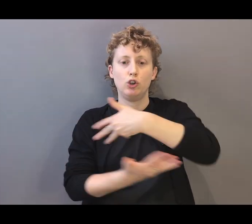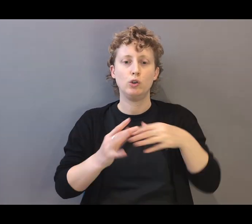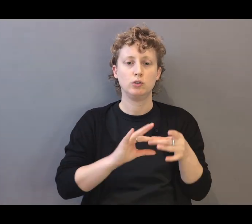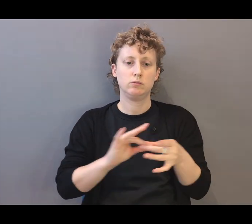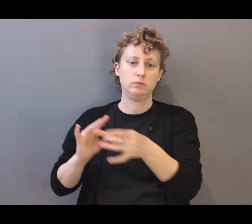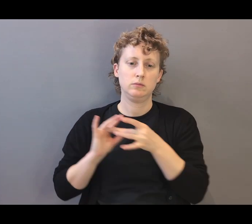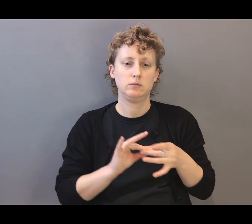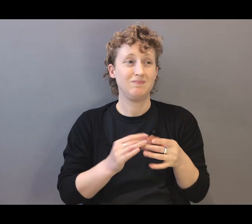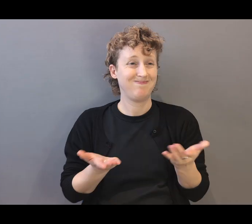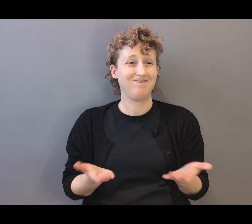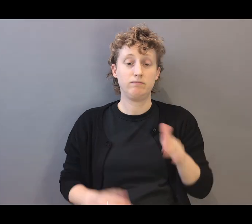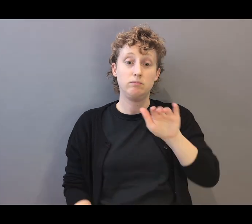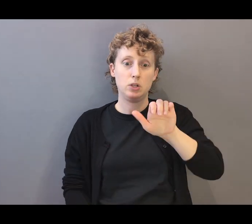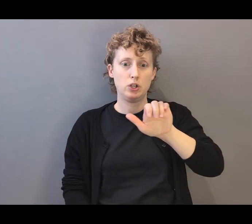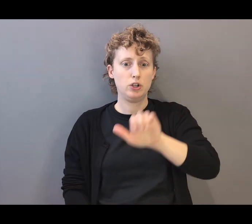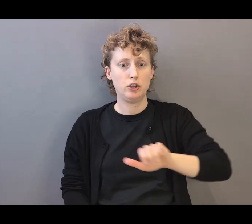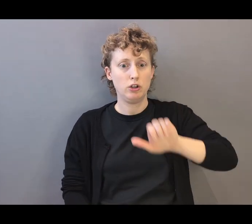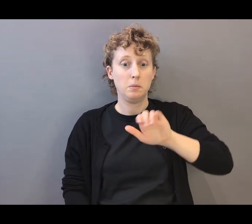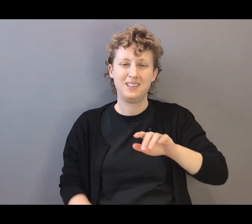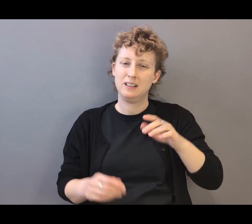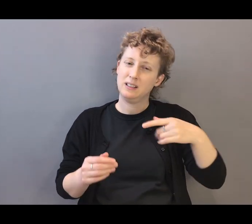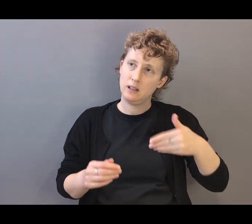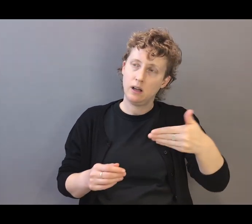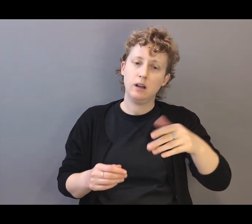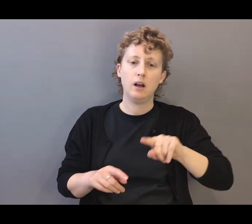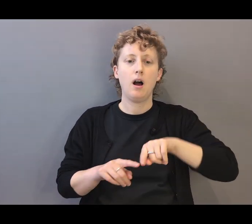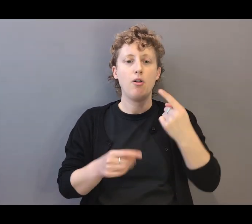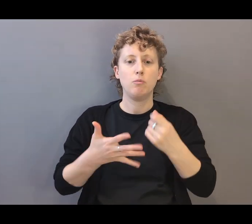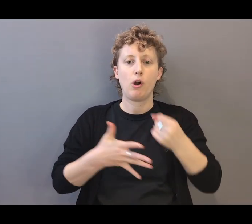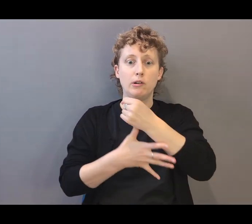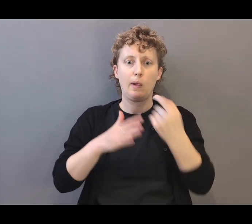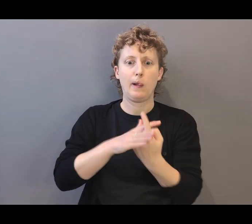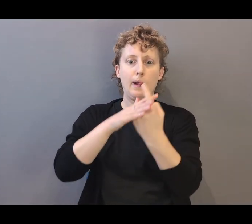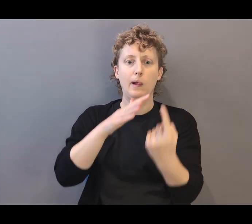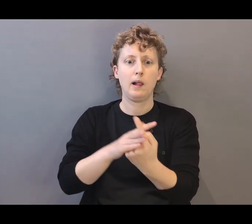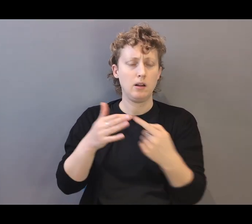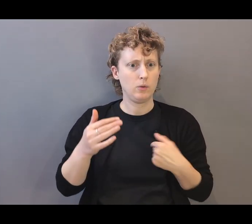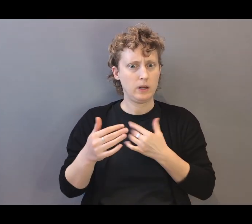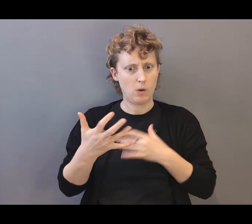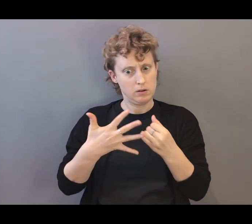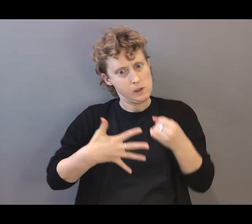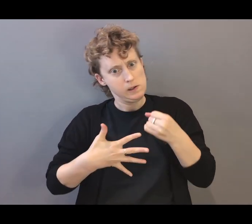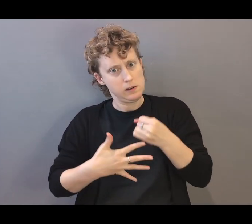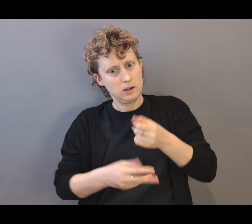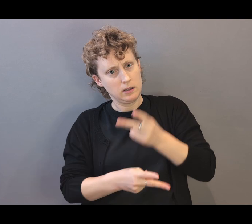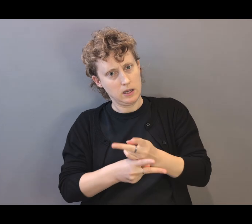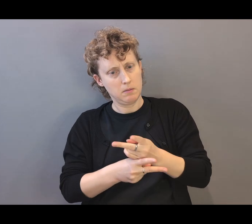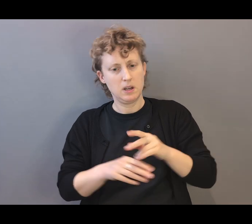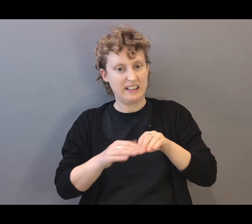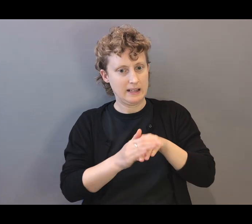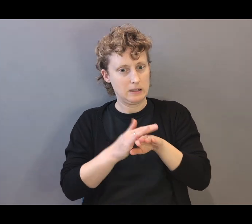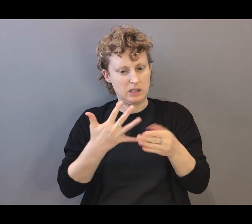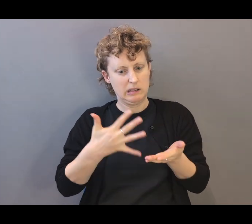in Europe where there's other priorities coming up, and we believe that this should not be forgotten. We will